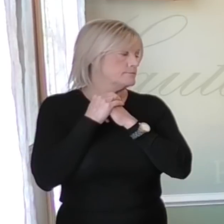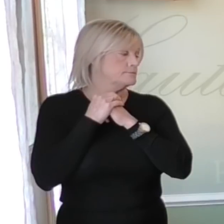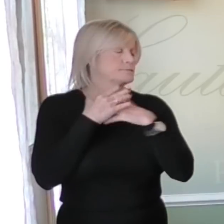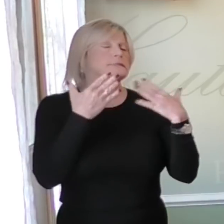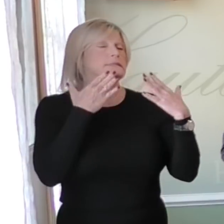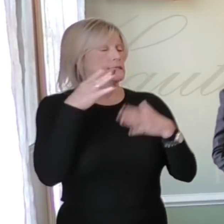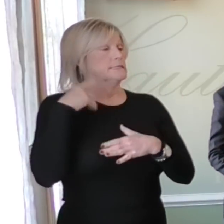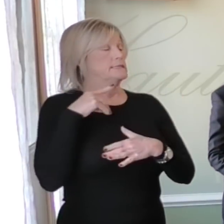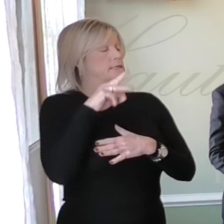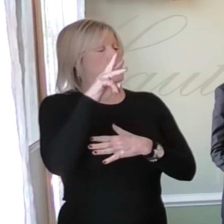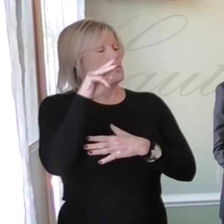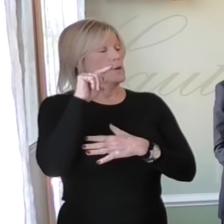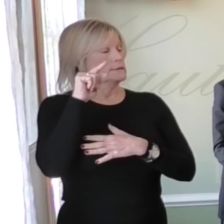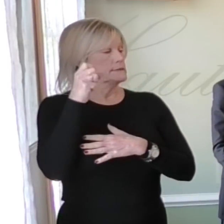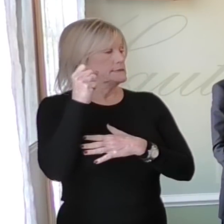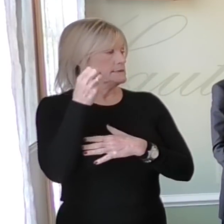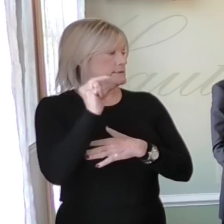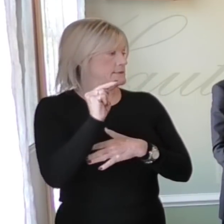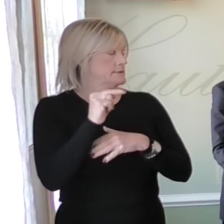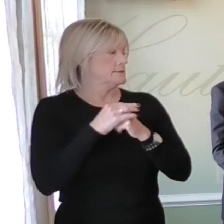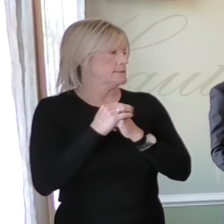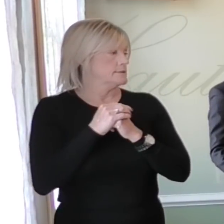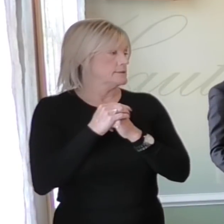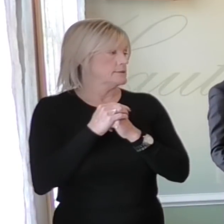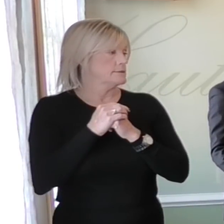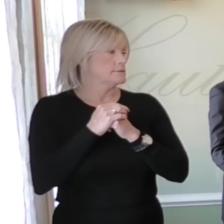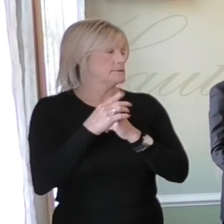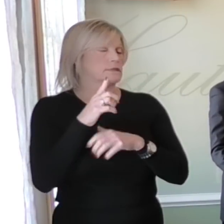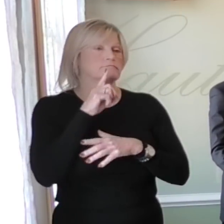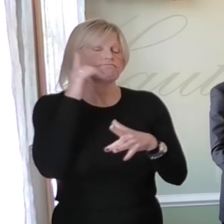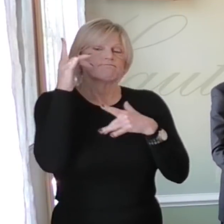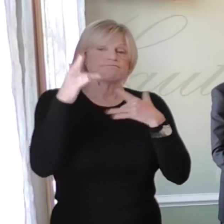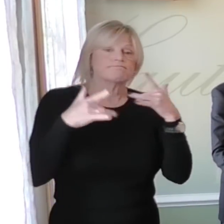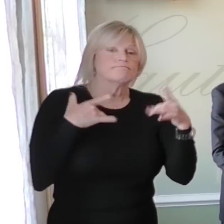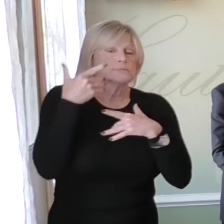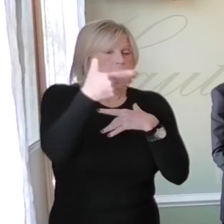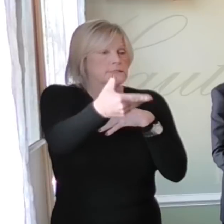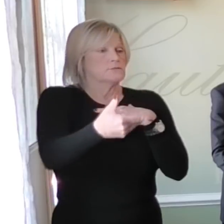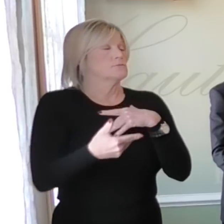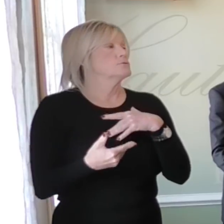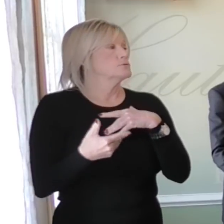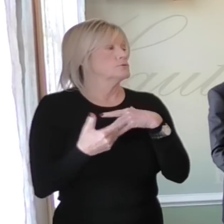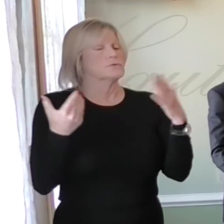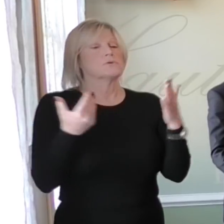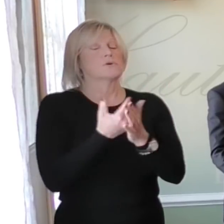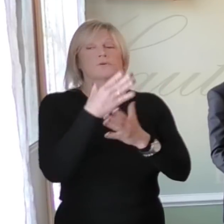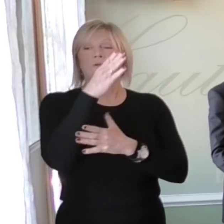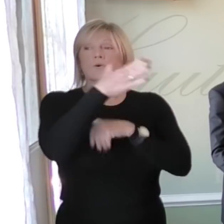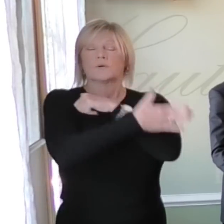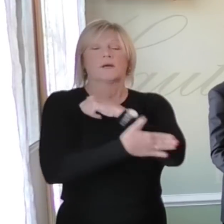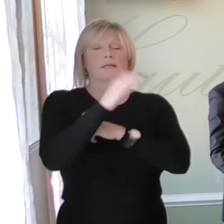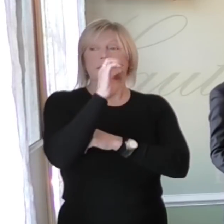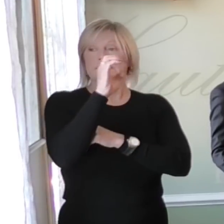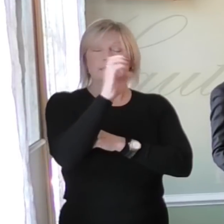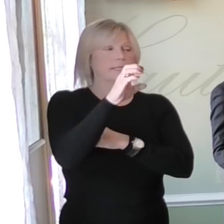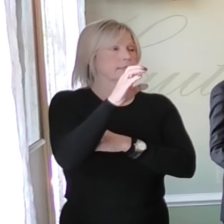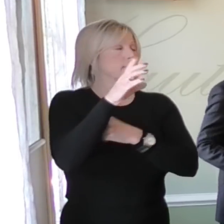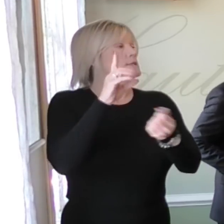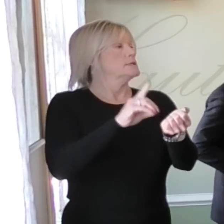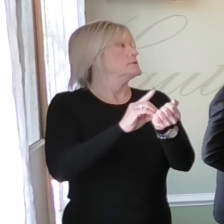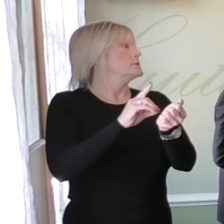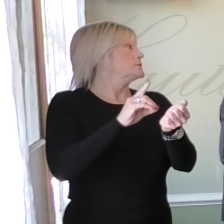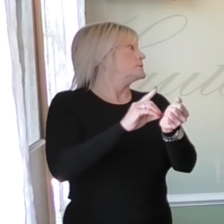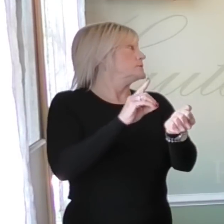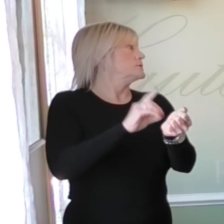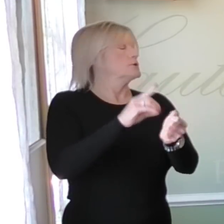Thank you, Delegate Watson. I'm thrilled now to introduce our new county executive, Dr. Calvin Ball. Dr.